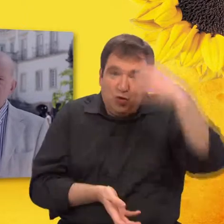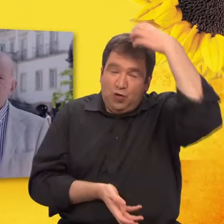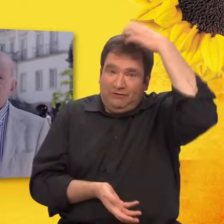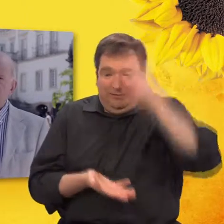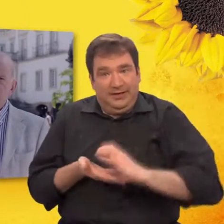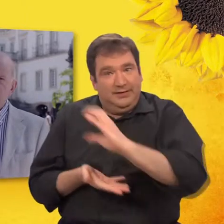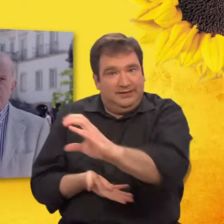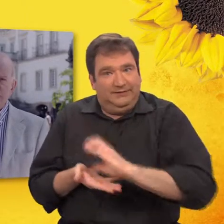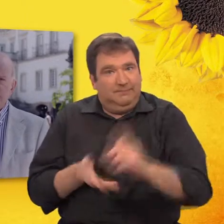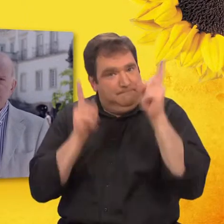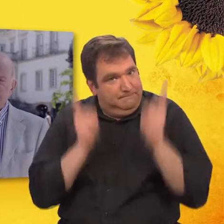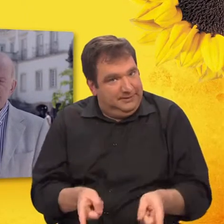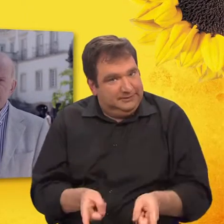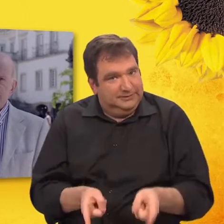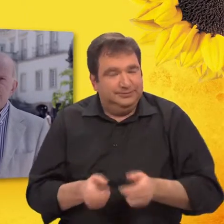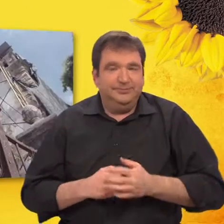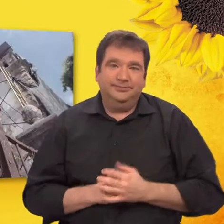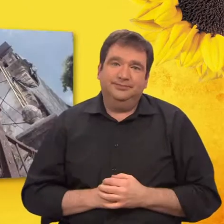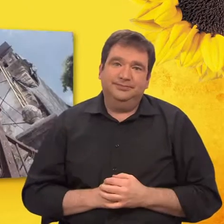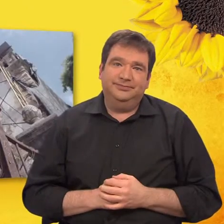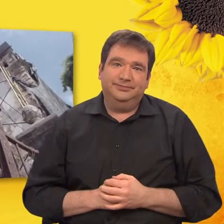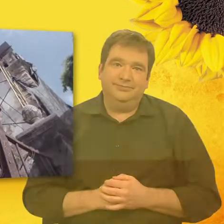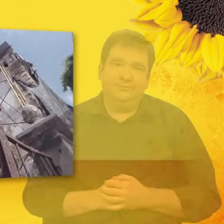or directly do it through public spending and investment.